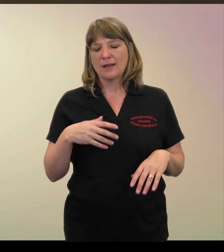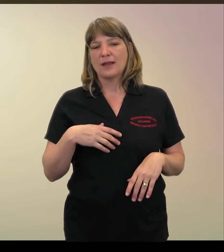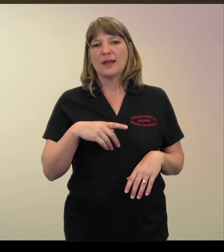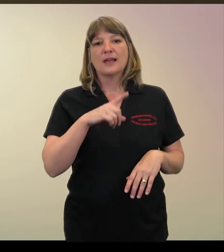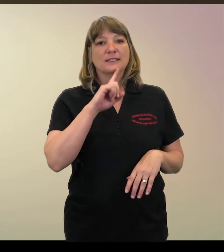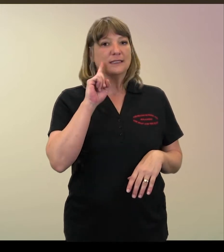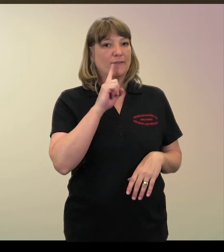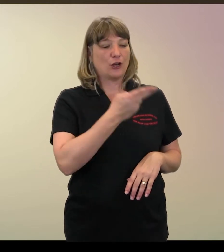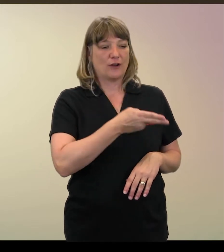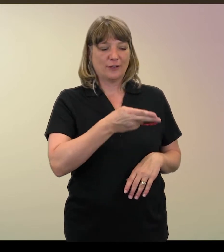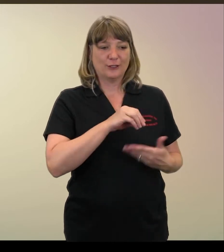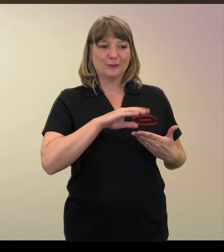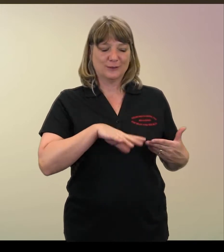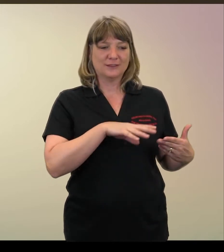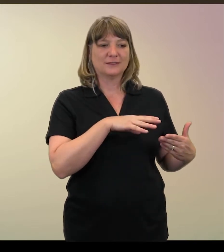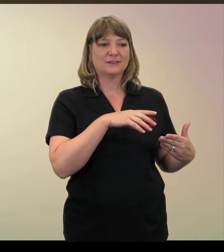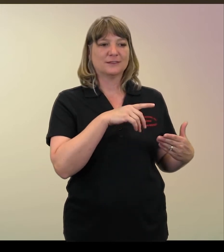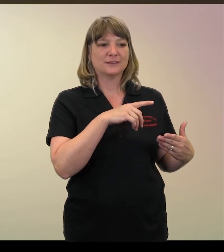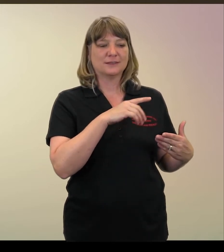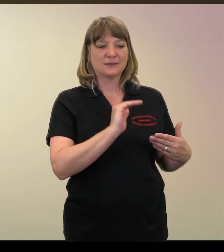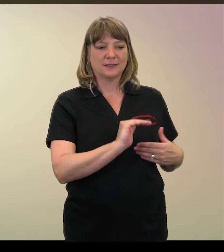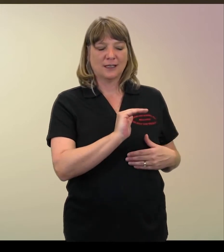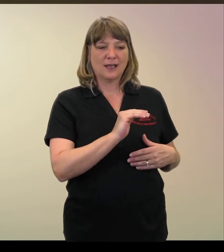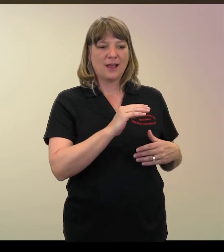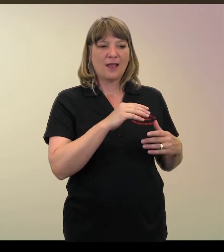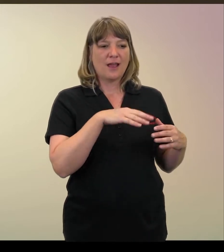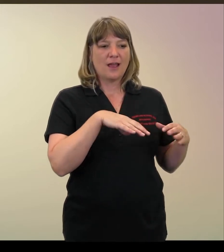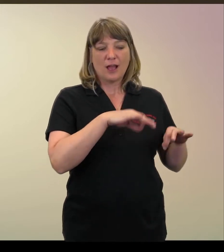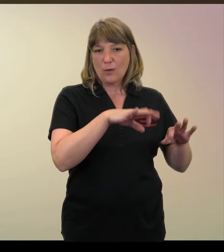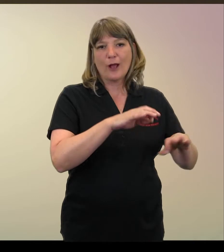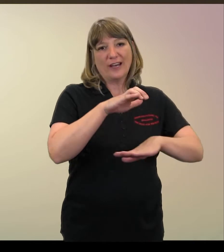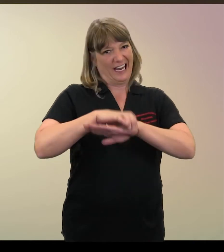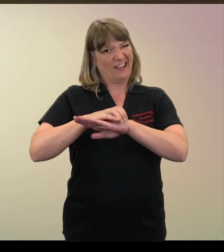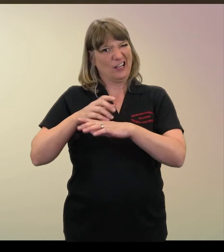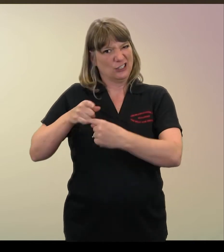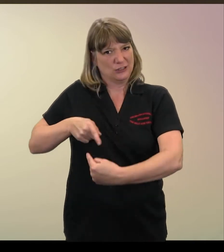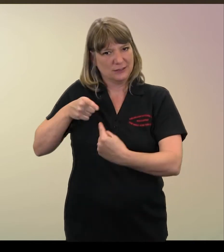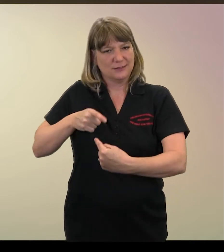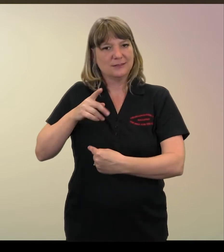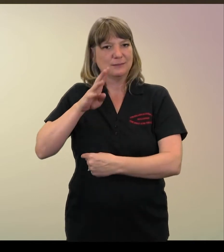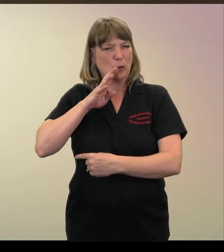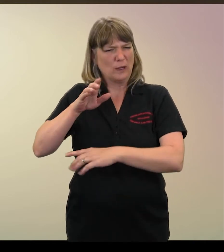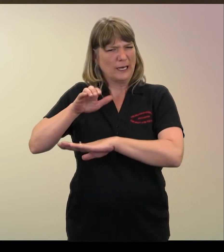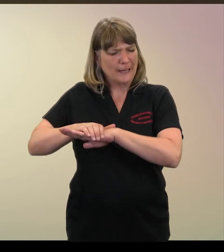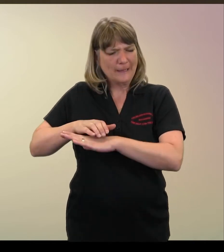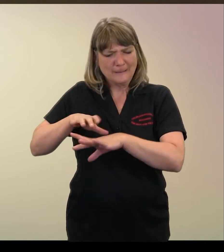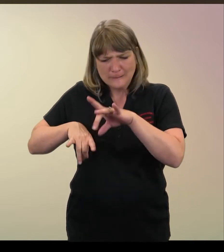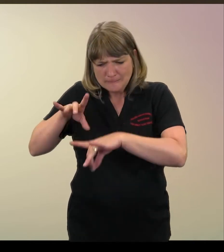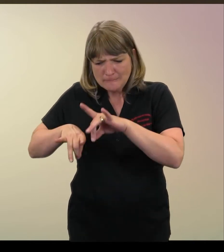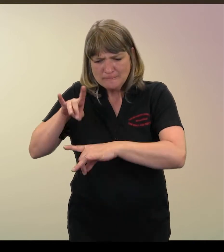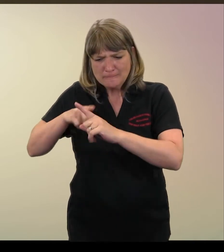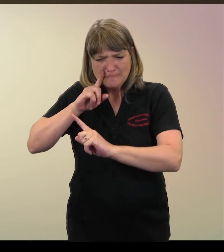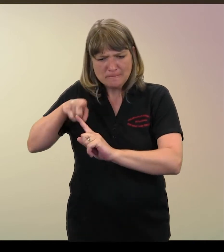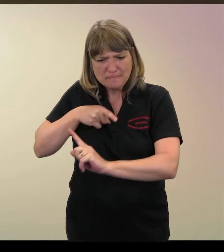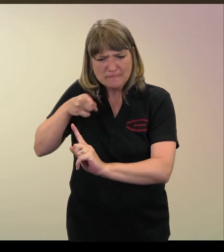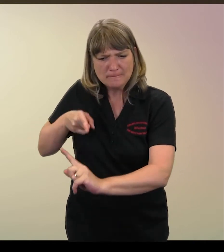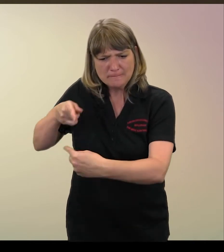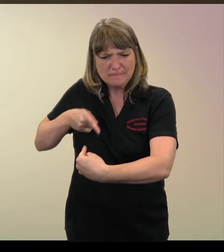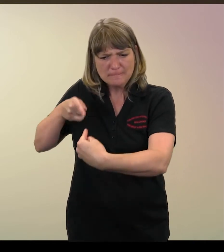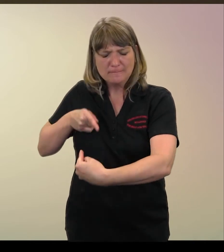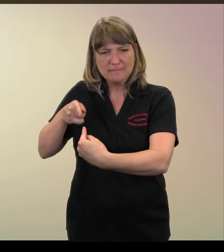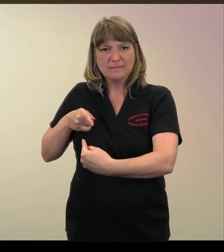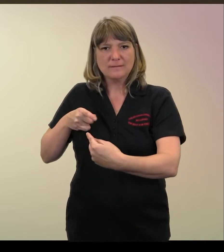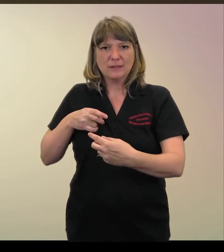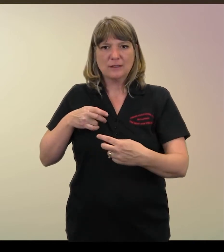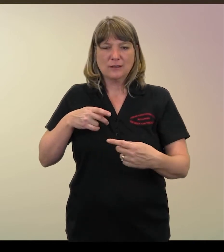Having said that, children who are deaf and hard of hearing sometimes have difficulty acquiring English and spoken English in very specific ways. So